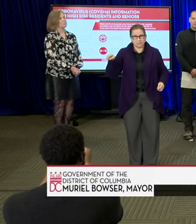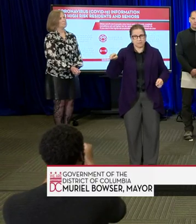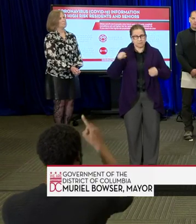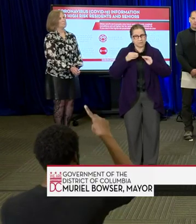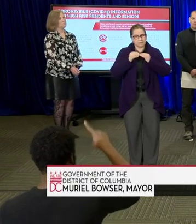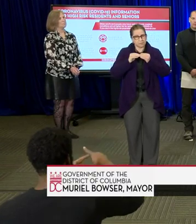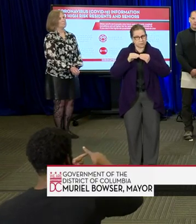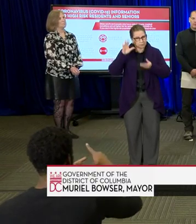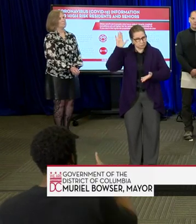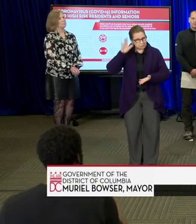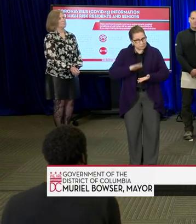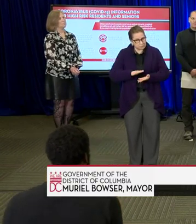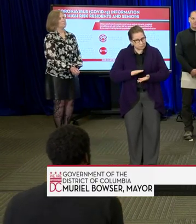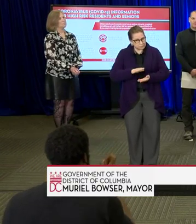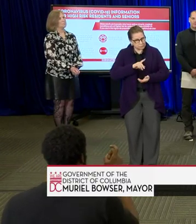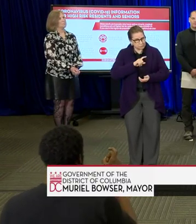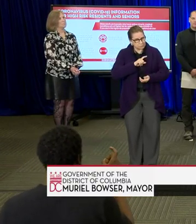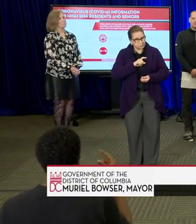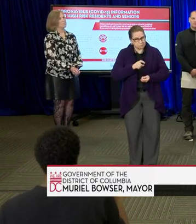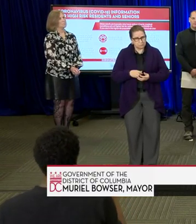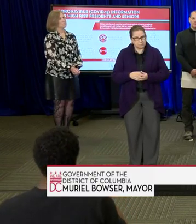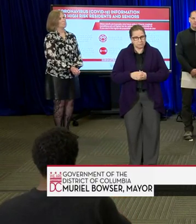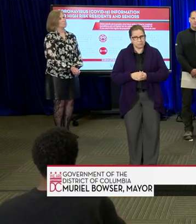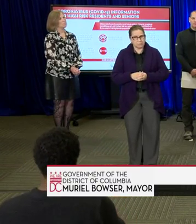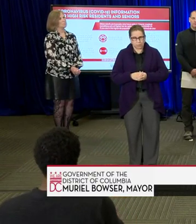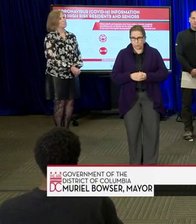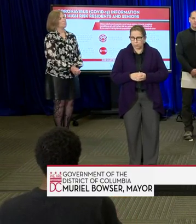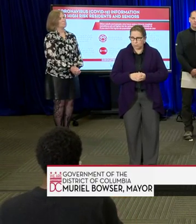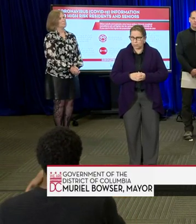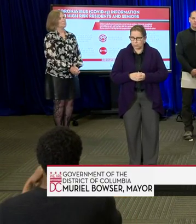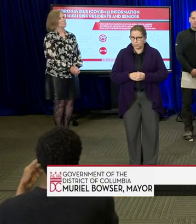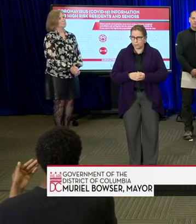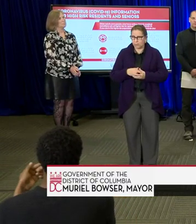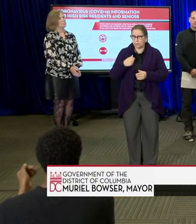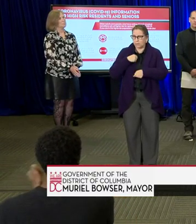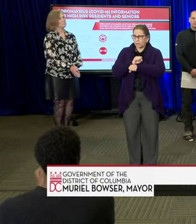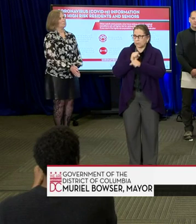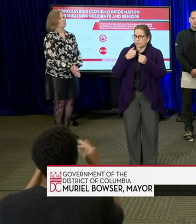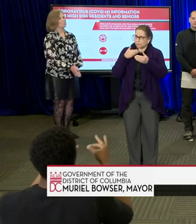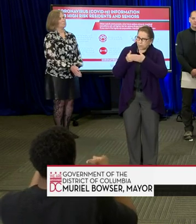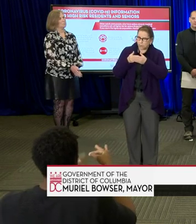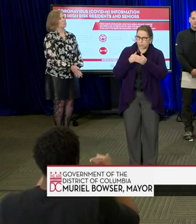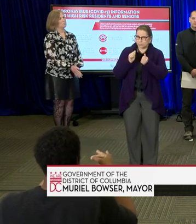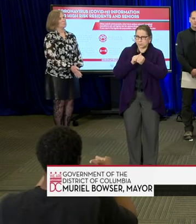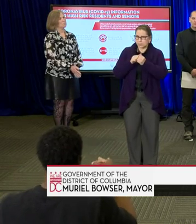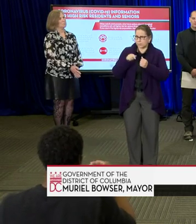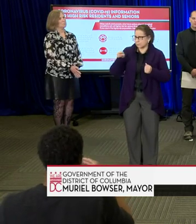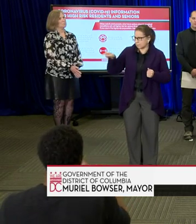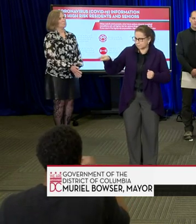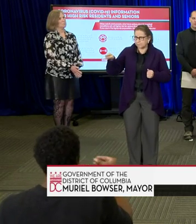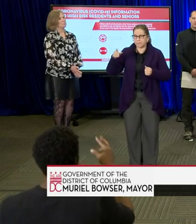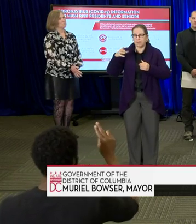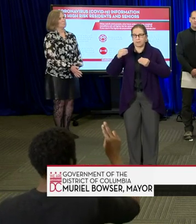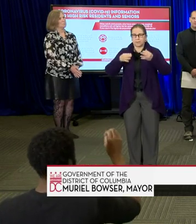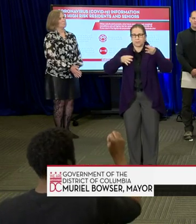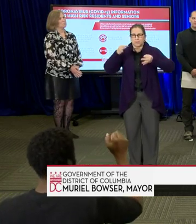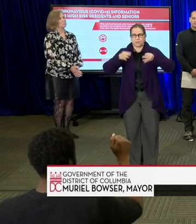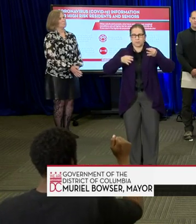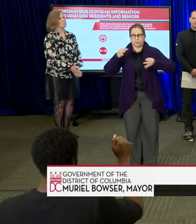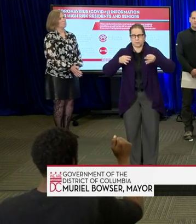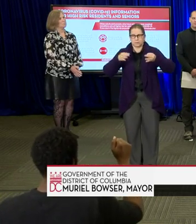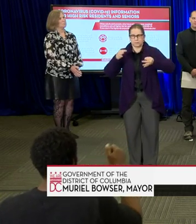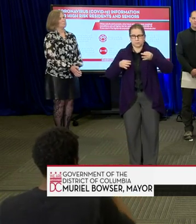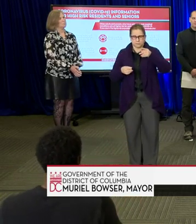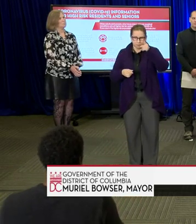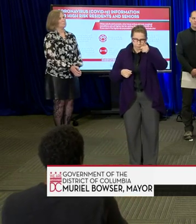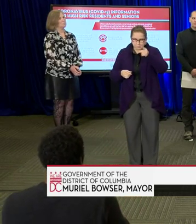that? We work closely with the judges at Superior Court and the U.S. Attorney's Office, as well as the CJCC, which includes the